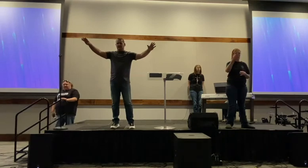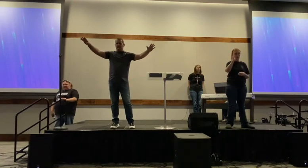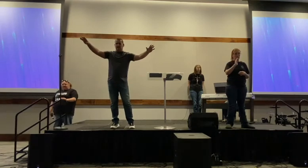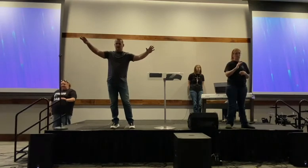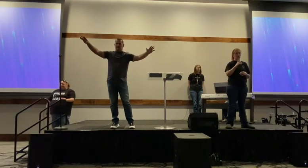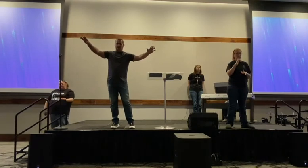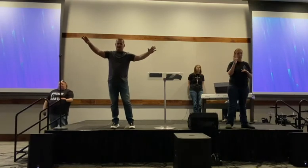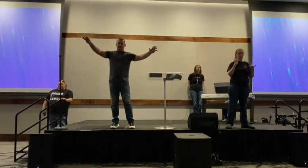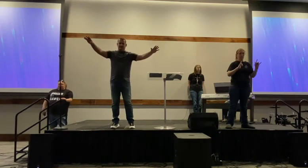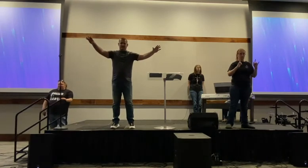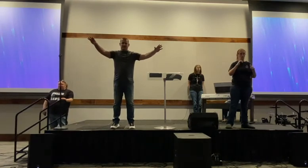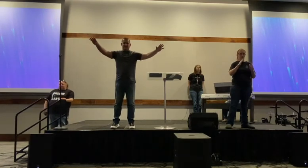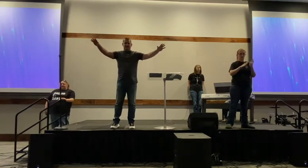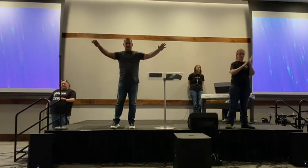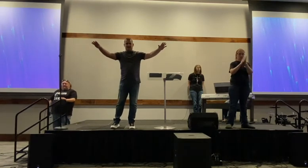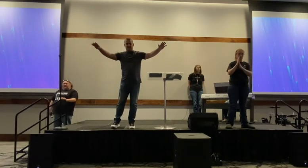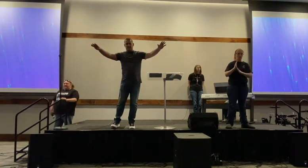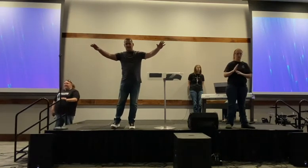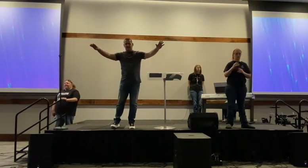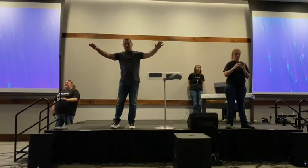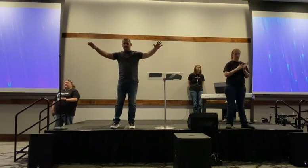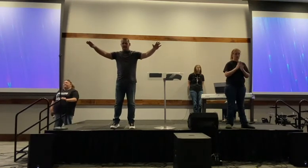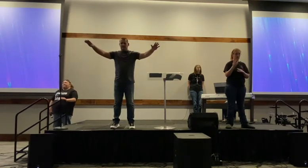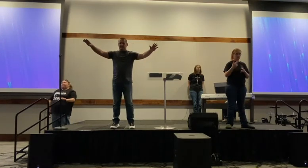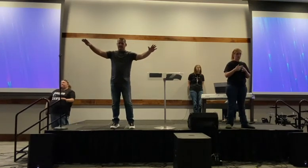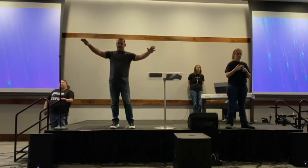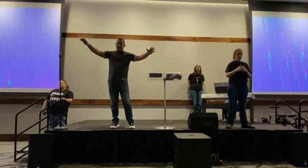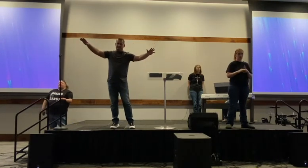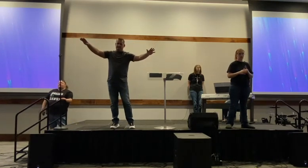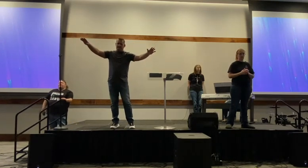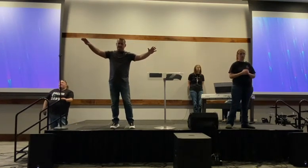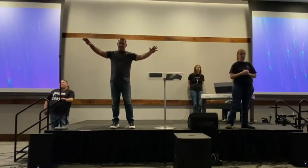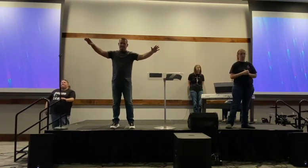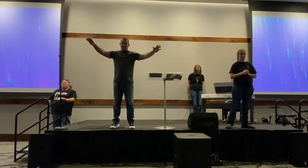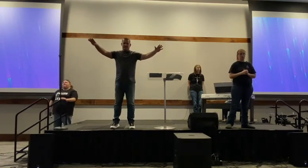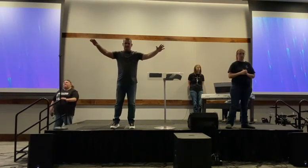We love you. We praise you in Jesus' name.